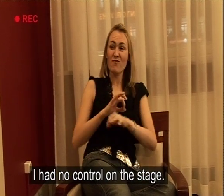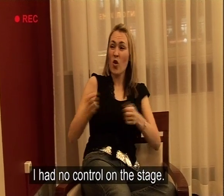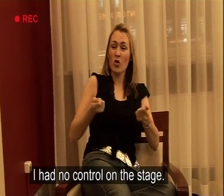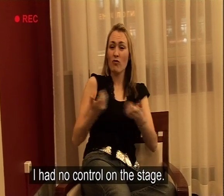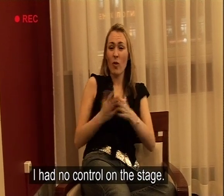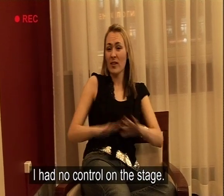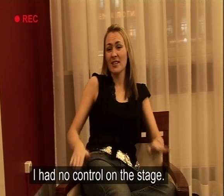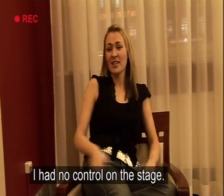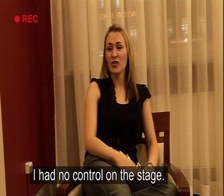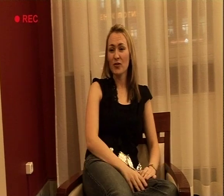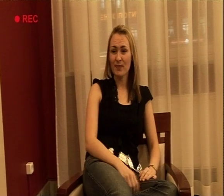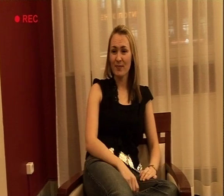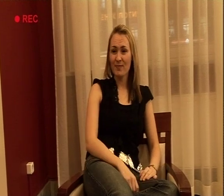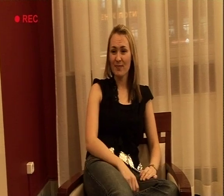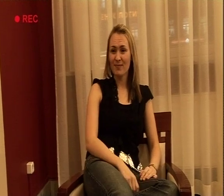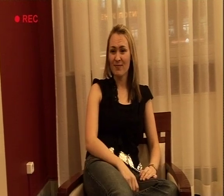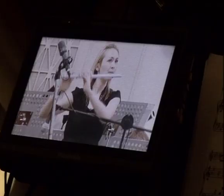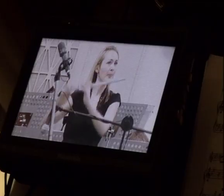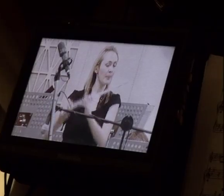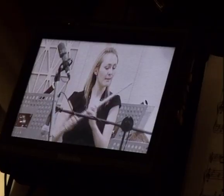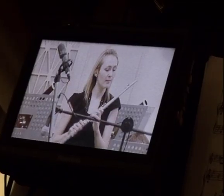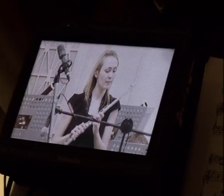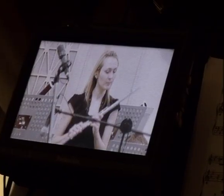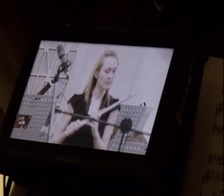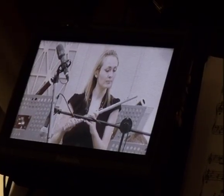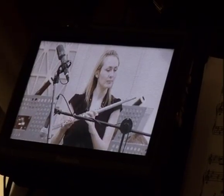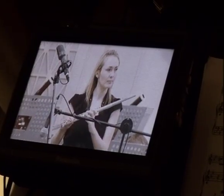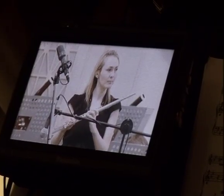no control on the stage.